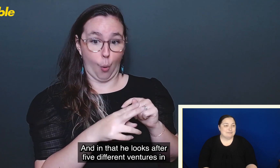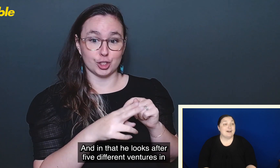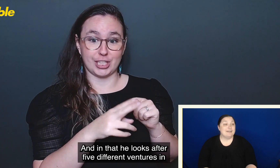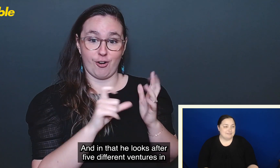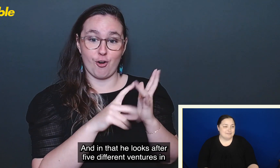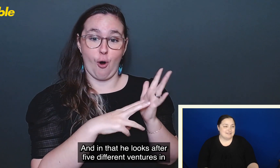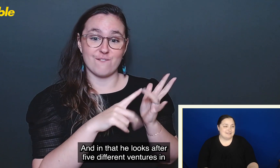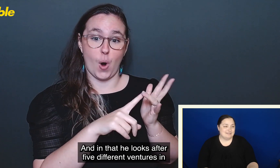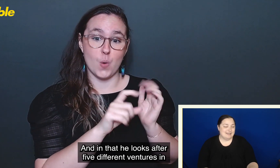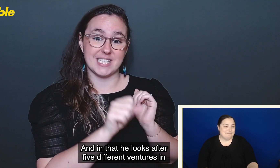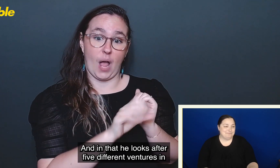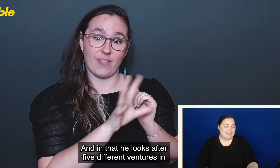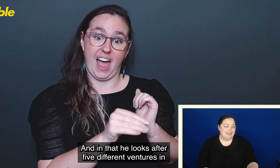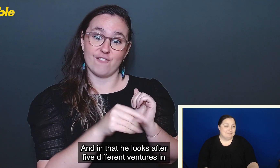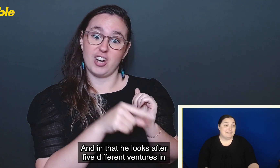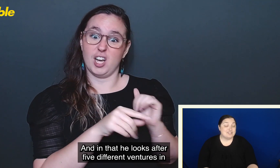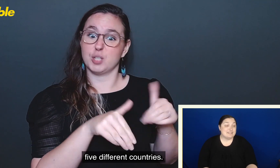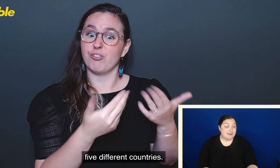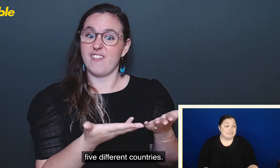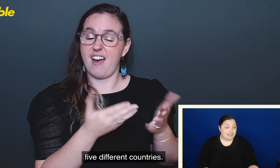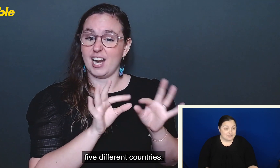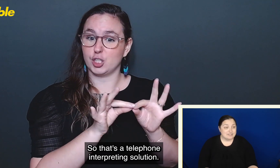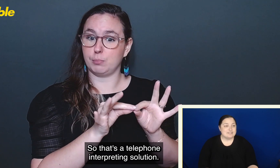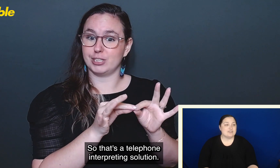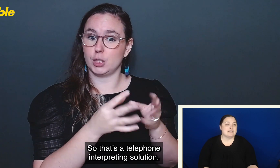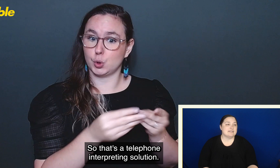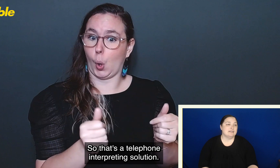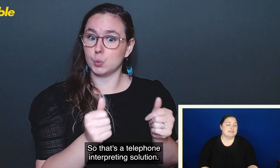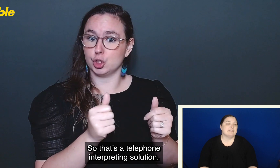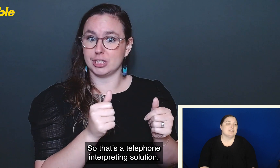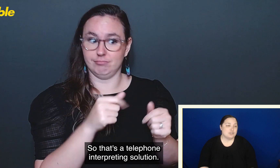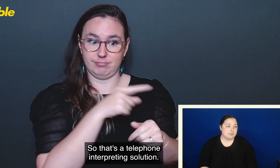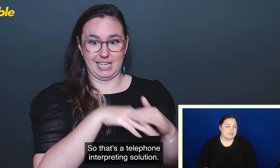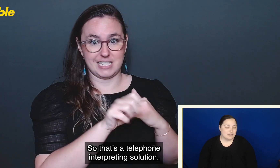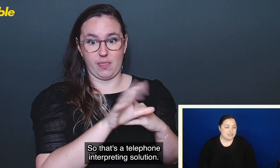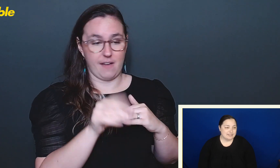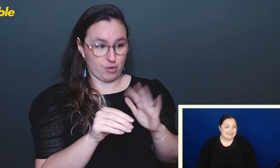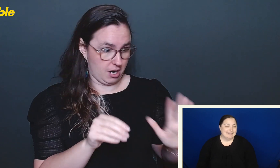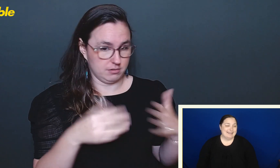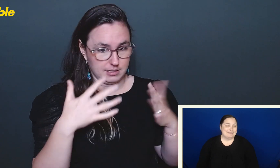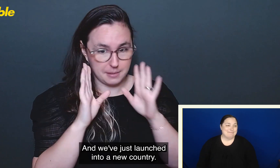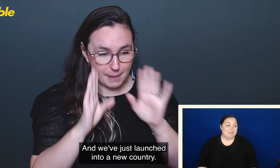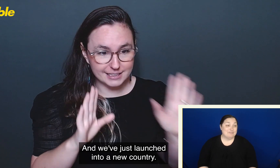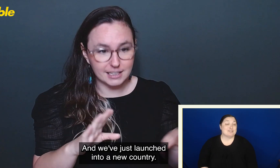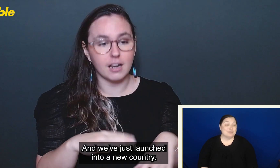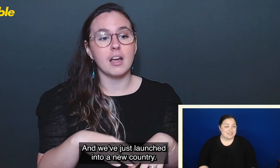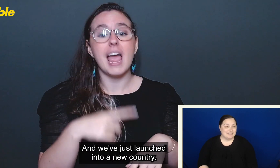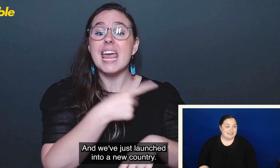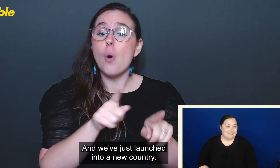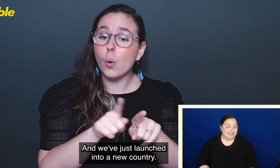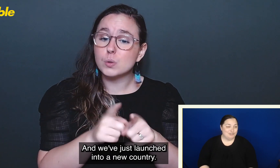after 5 different ventures in 5 different countries. So that's a telephone interpreting solution, and we've just